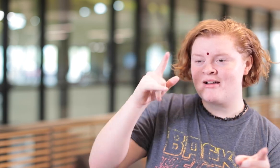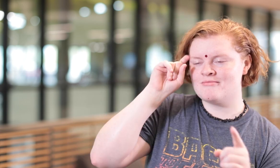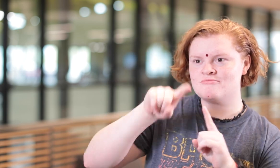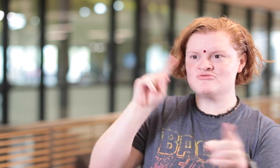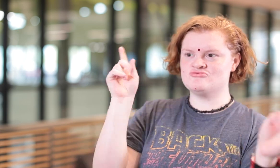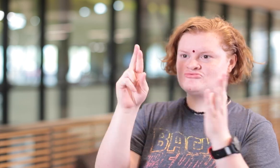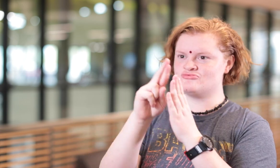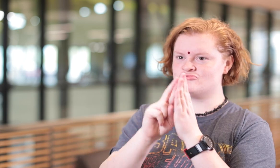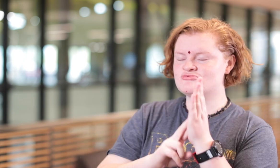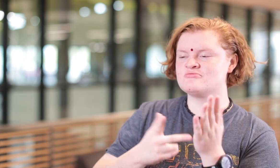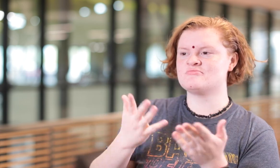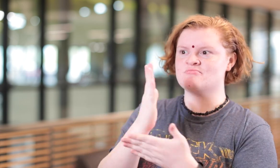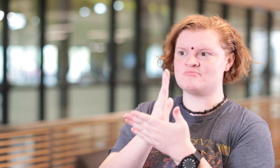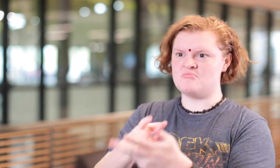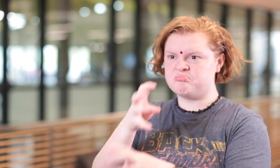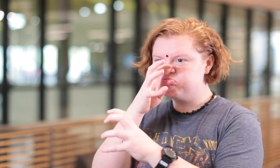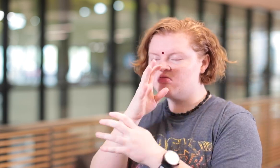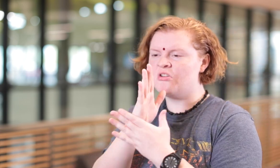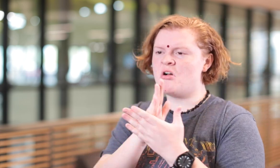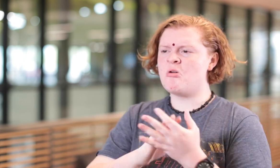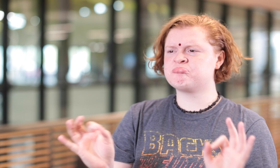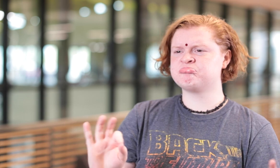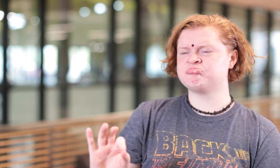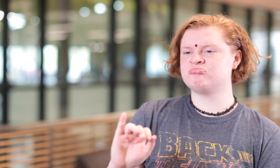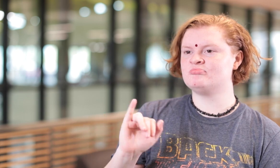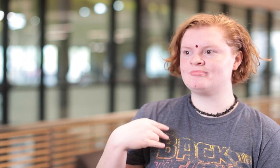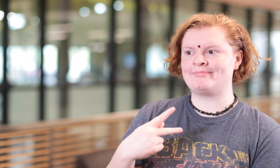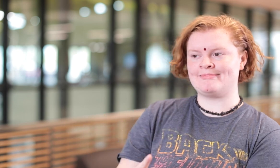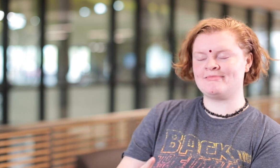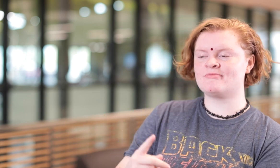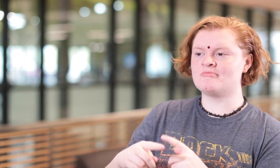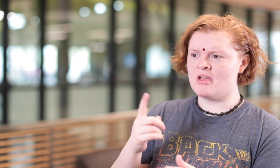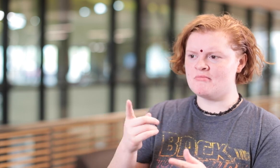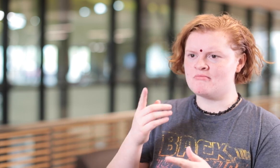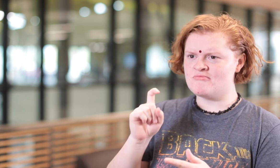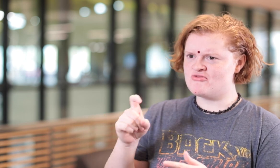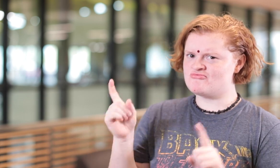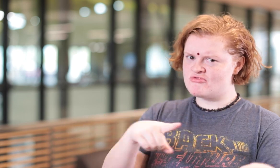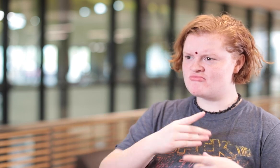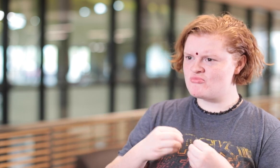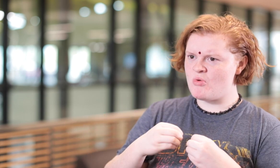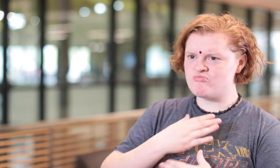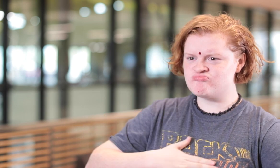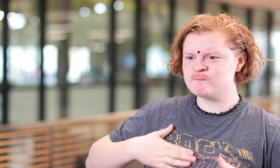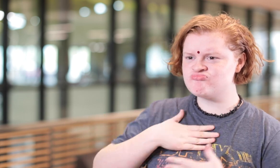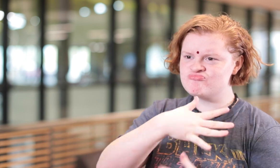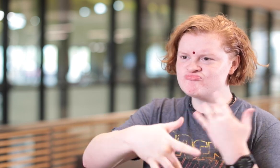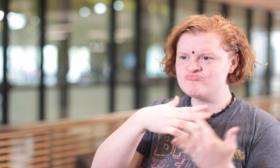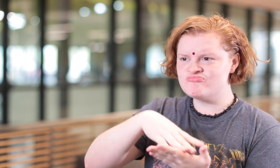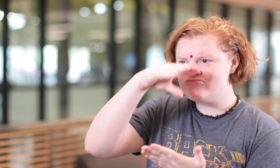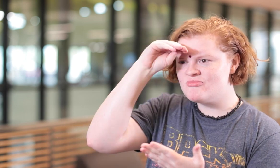learn and being exposed to different parts of culture and rules and things right is really